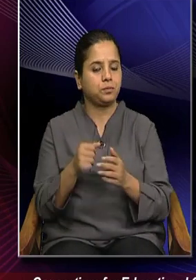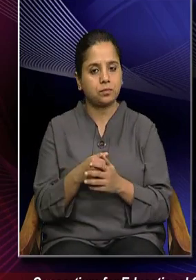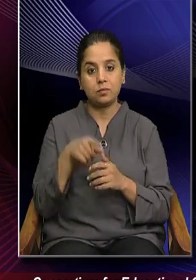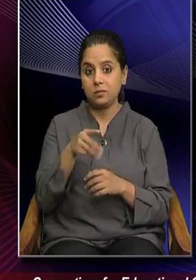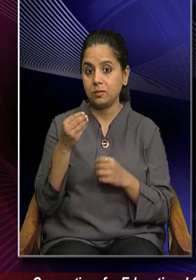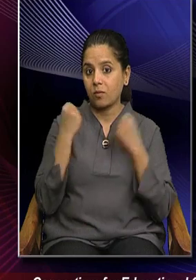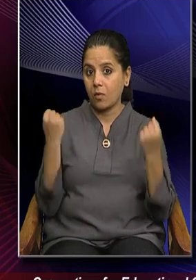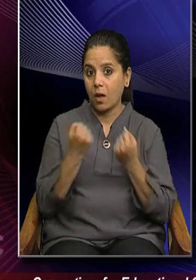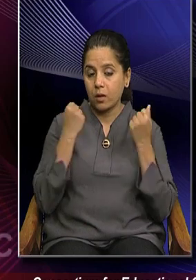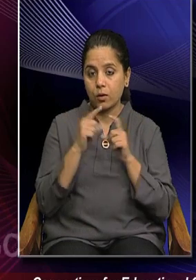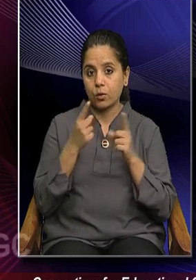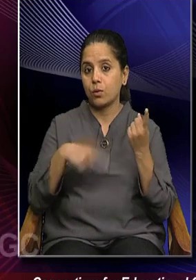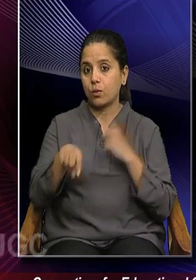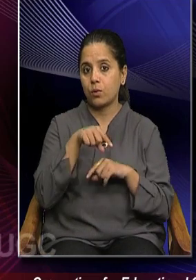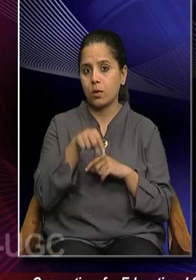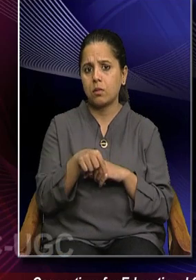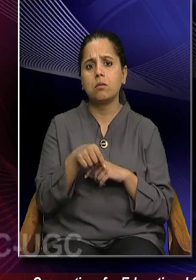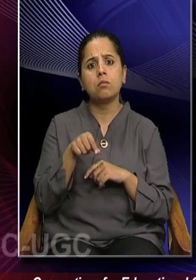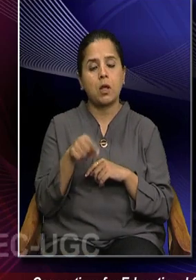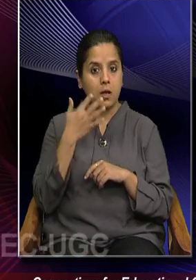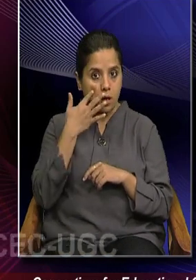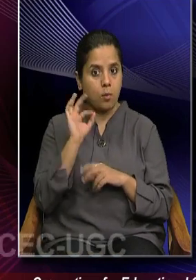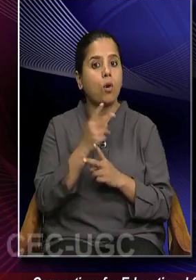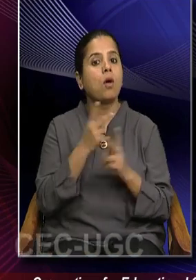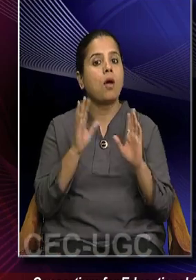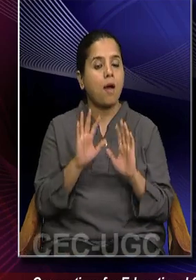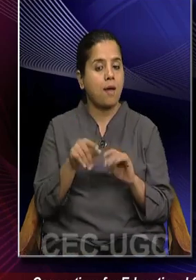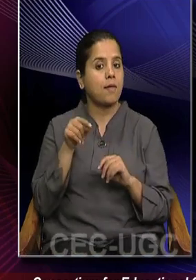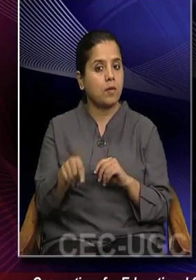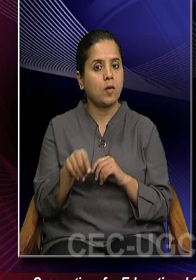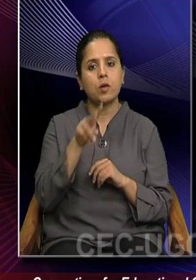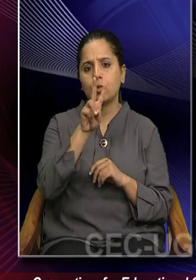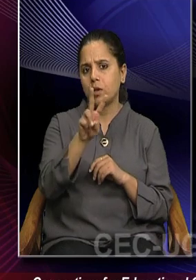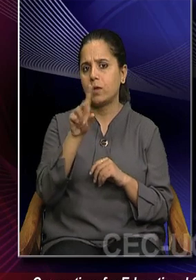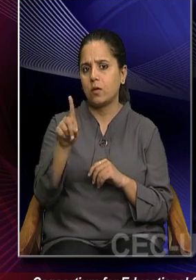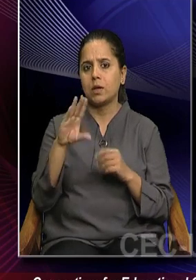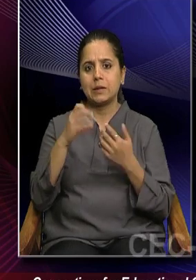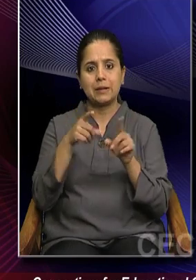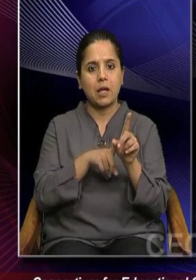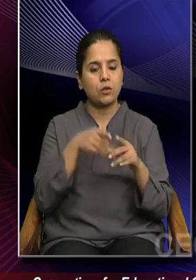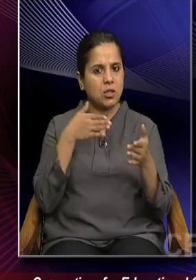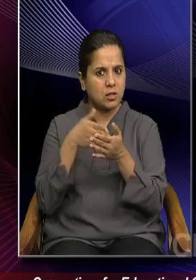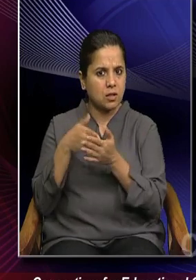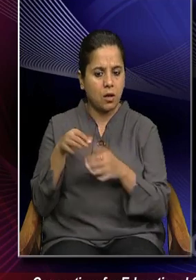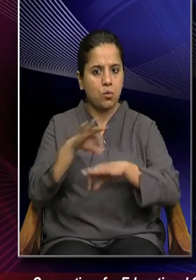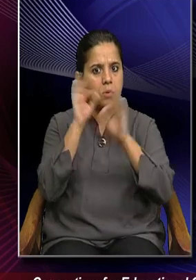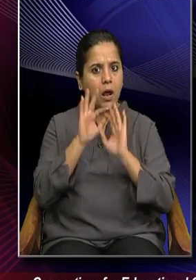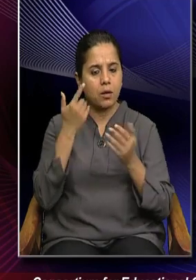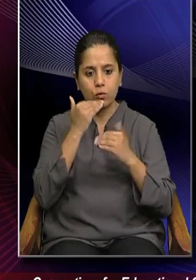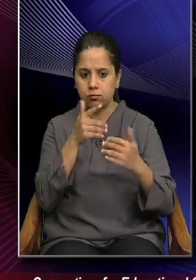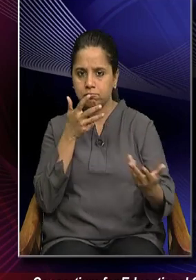the activities which are very vital to make the 21st century challenges ready